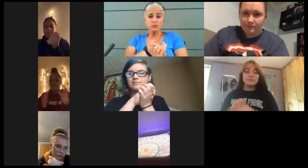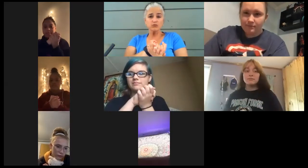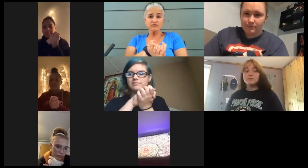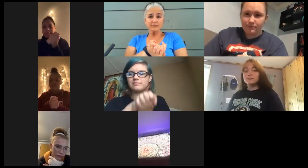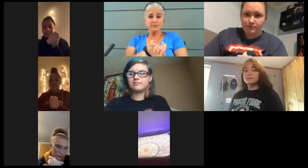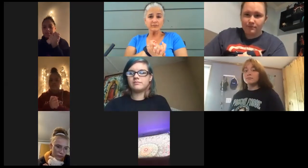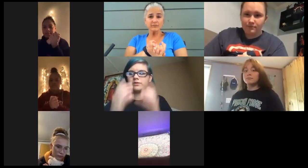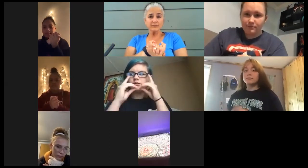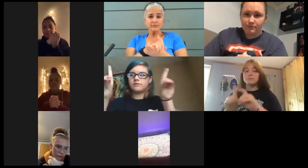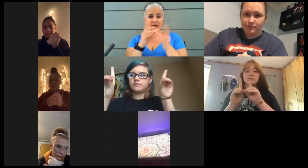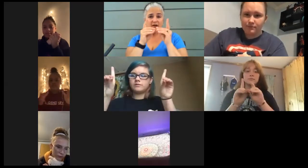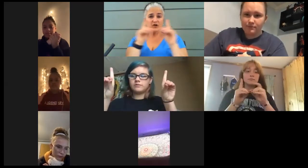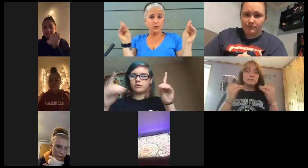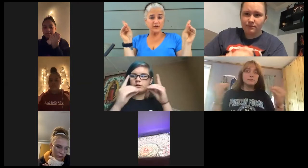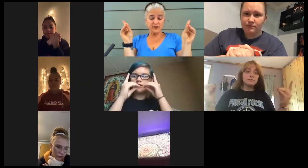Divorced.